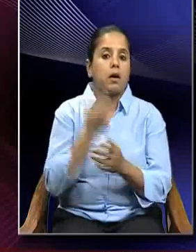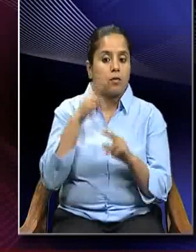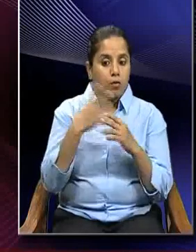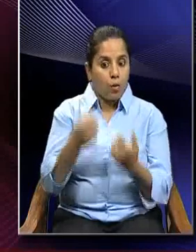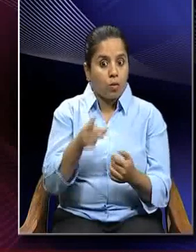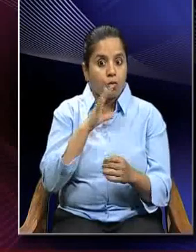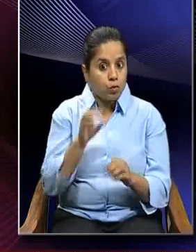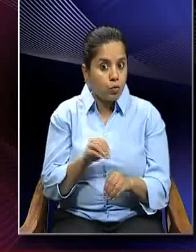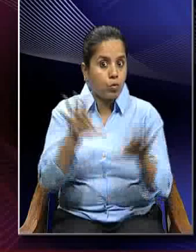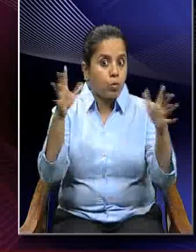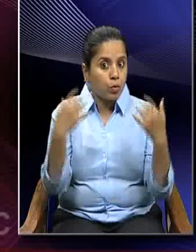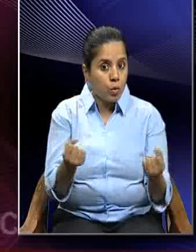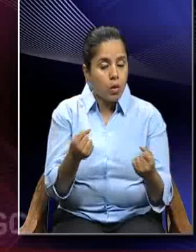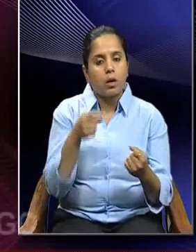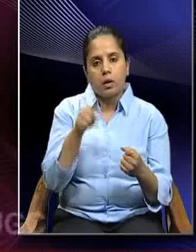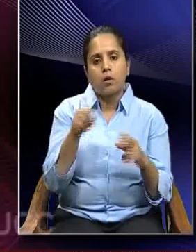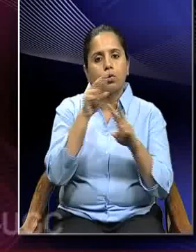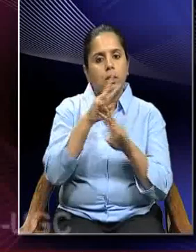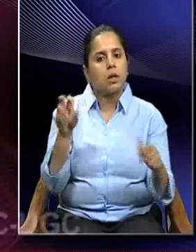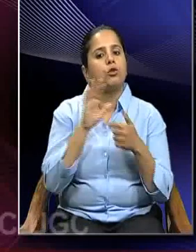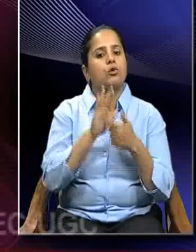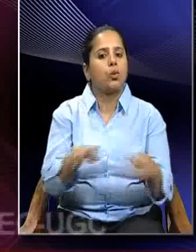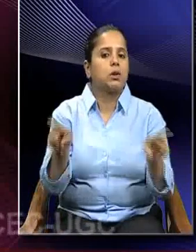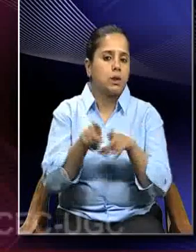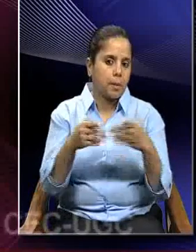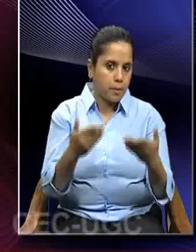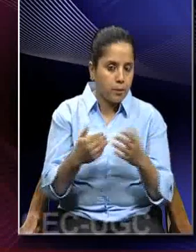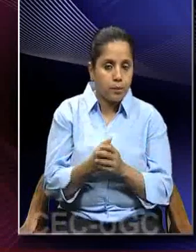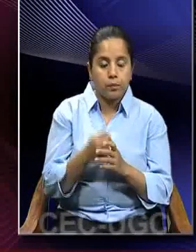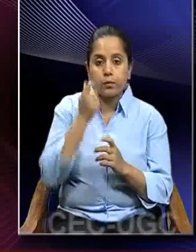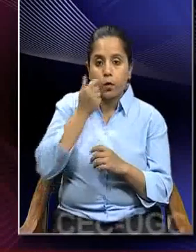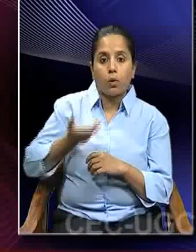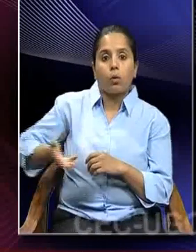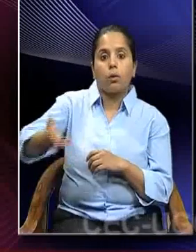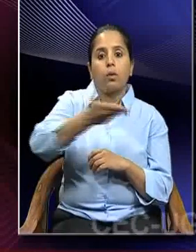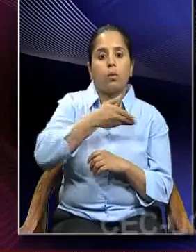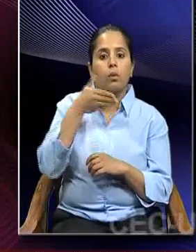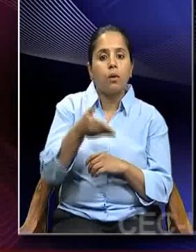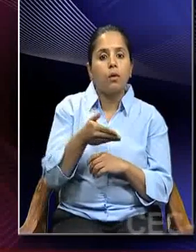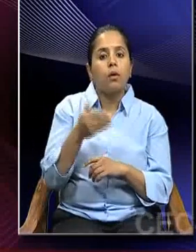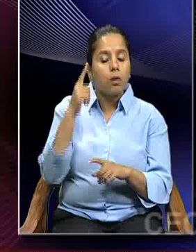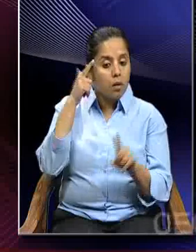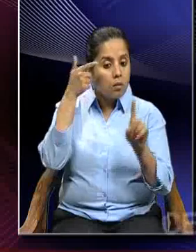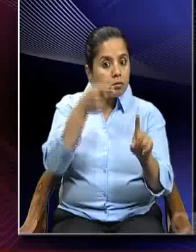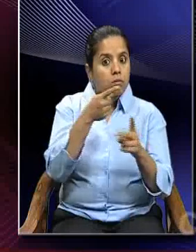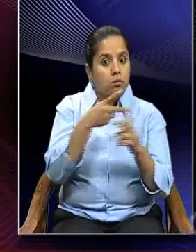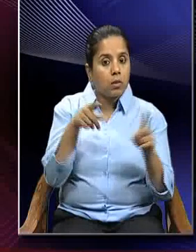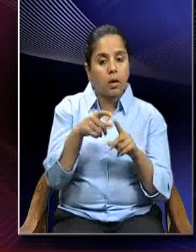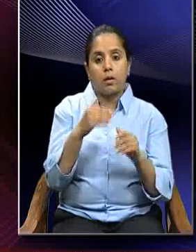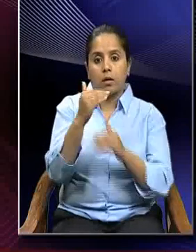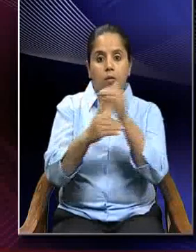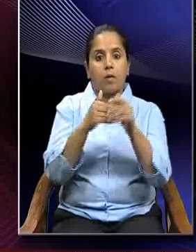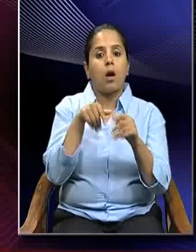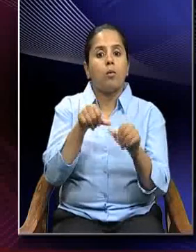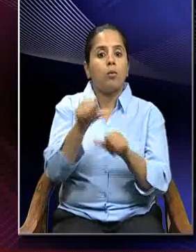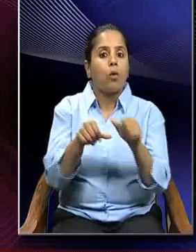that. This is what researchers are indicating. So human beings are central to development process. This nobody is going to